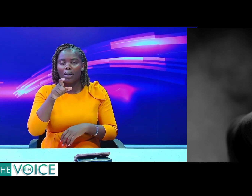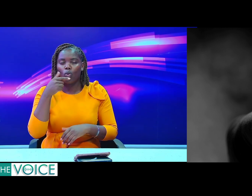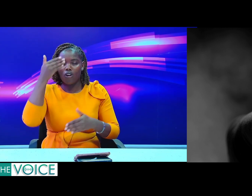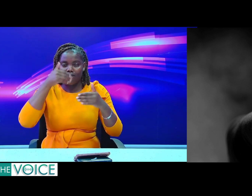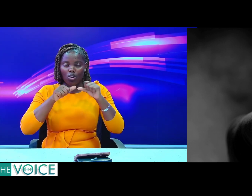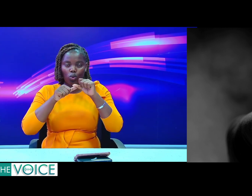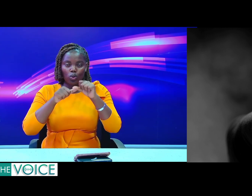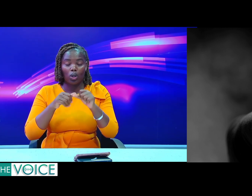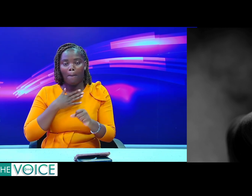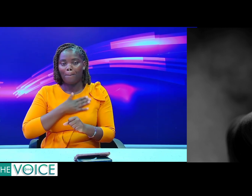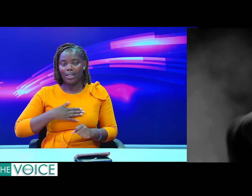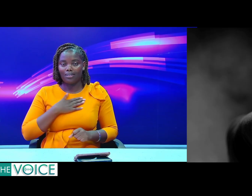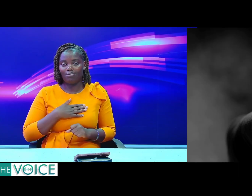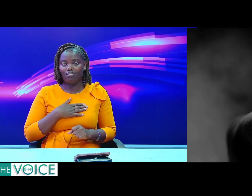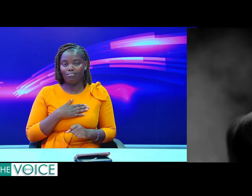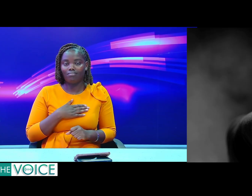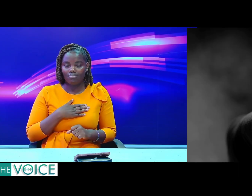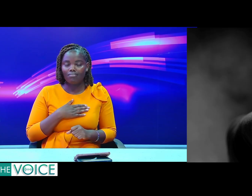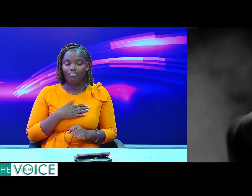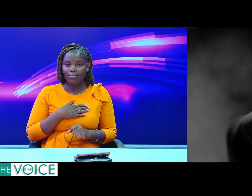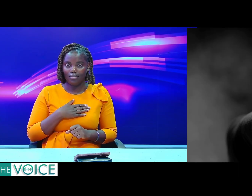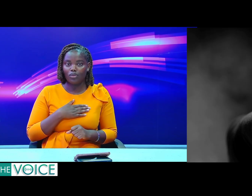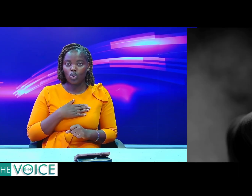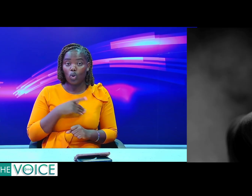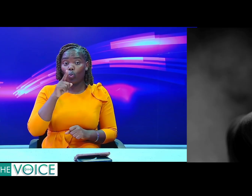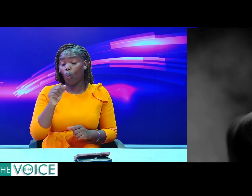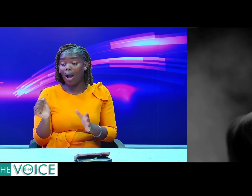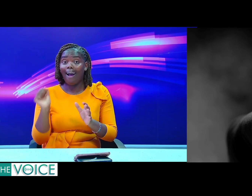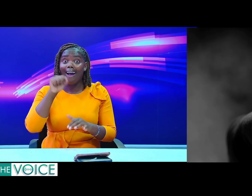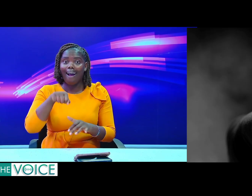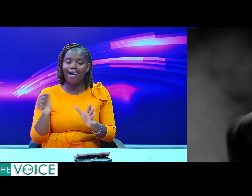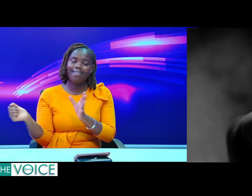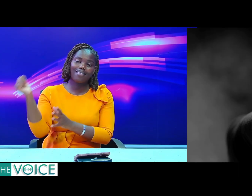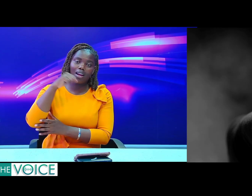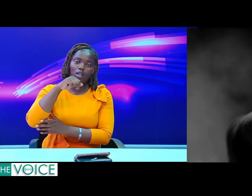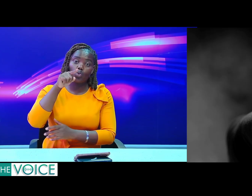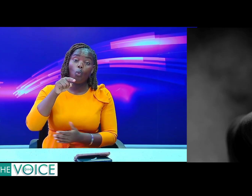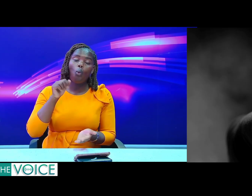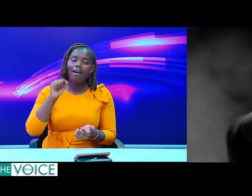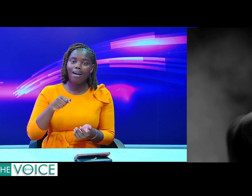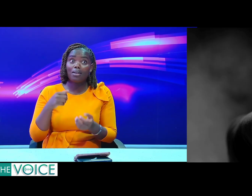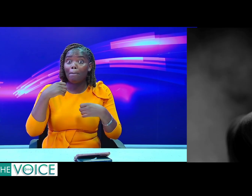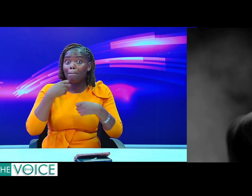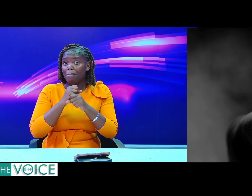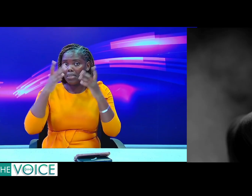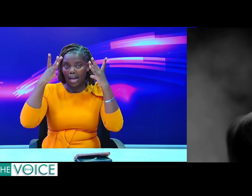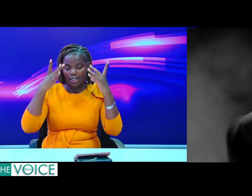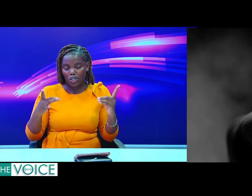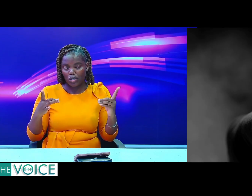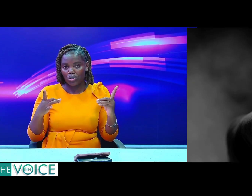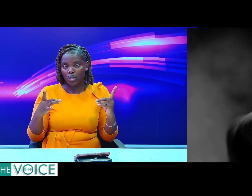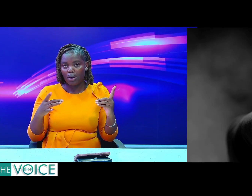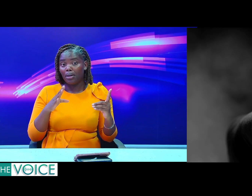We send you our compassion and love. If you're continuing to face this, please know that you can be able to